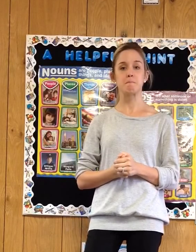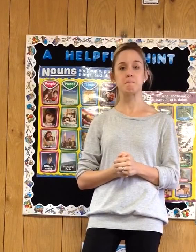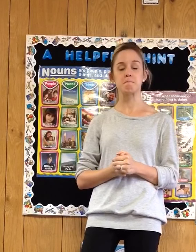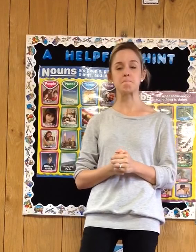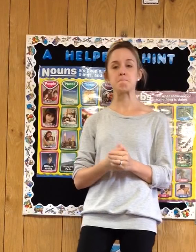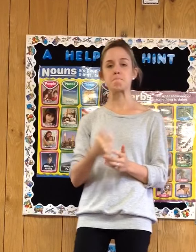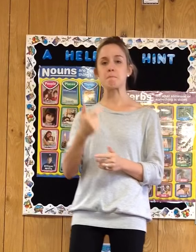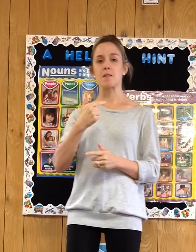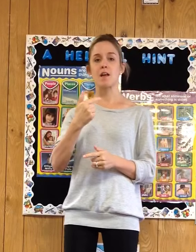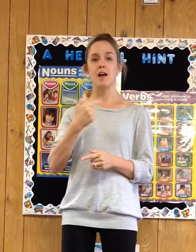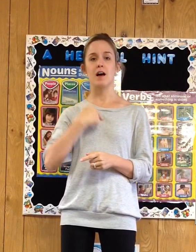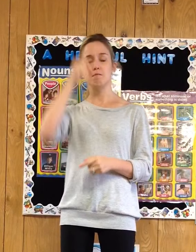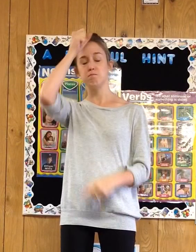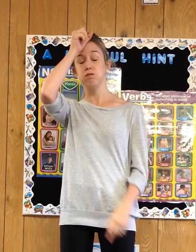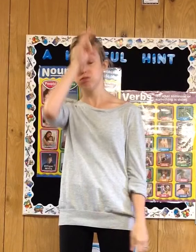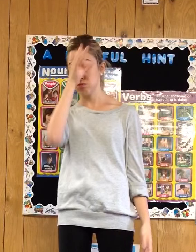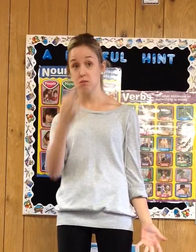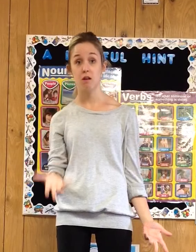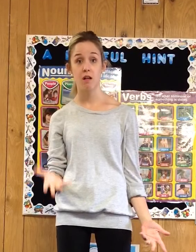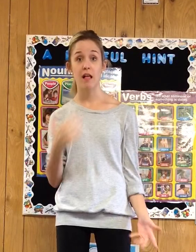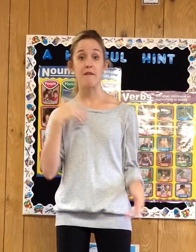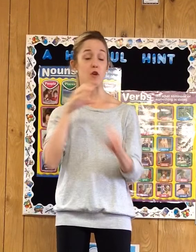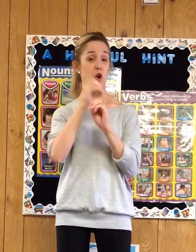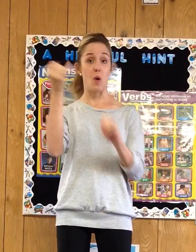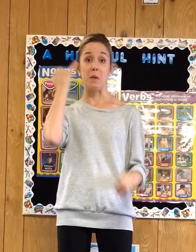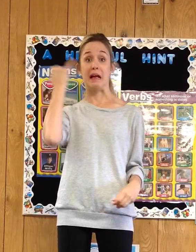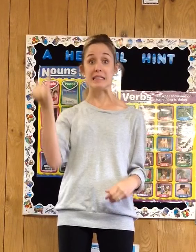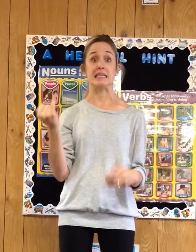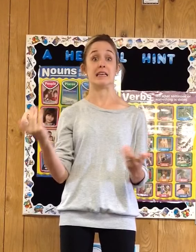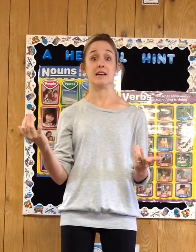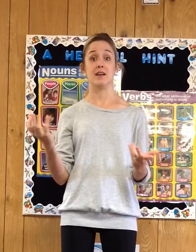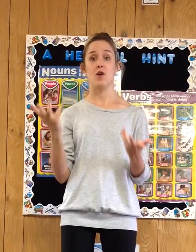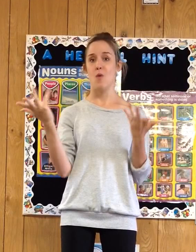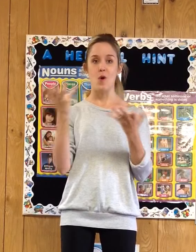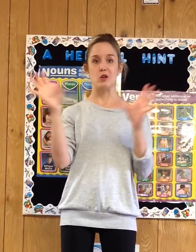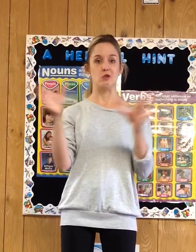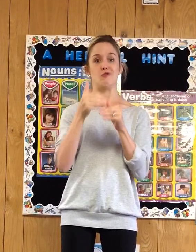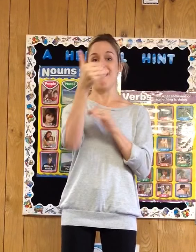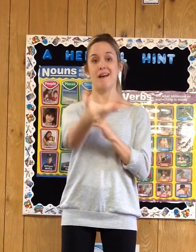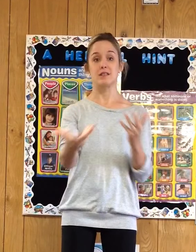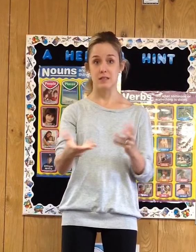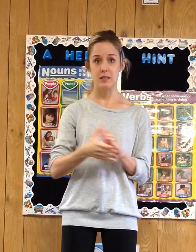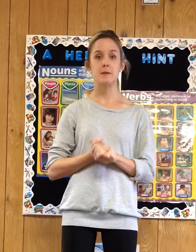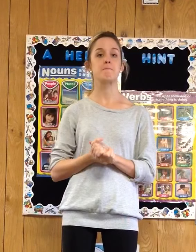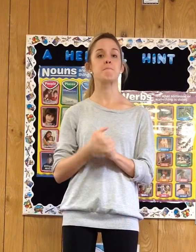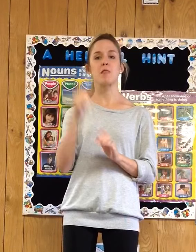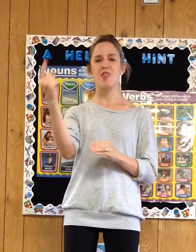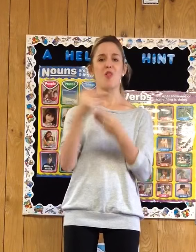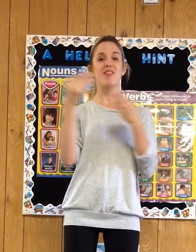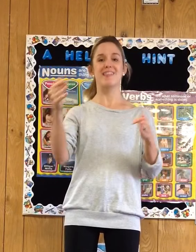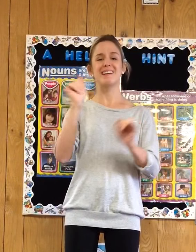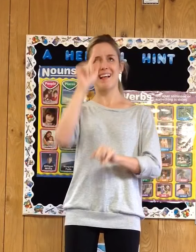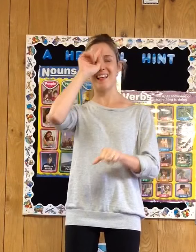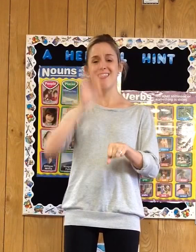I'm totally clueless. I have no idea what to do next. So the only thing I can think of is